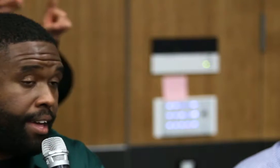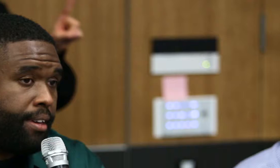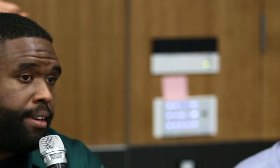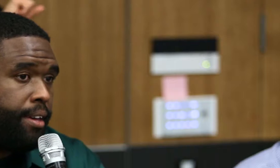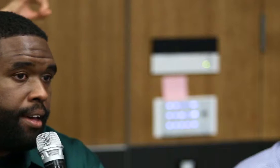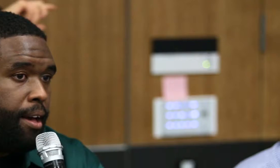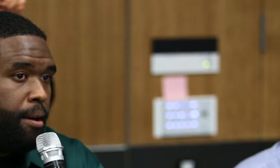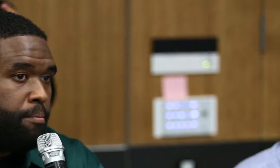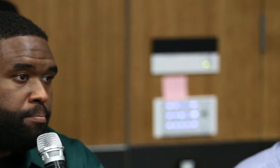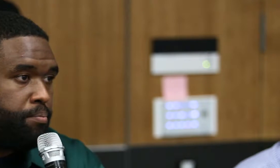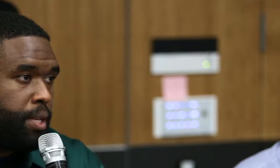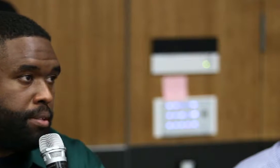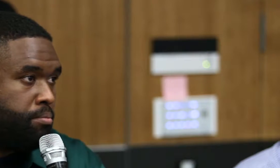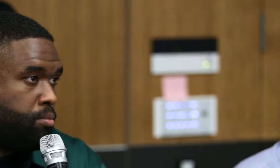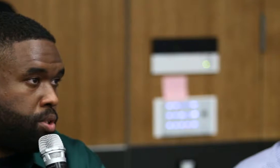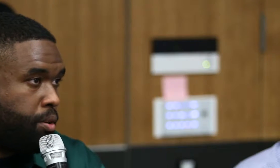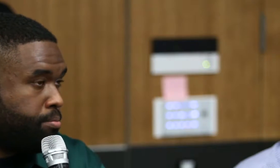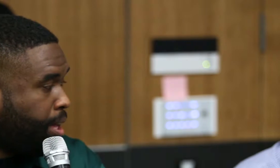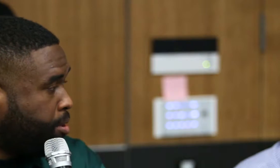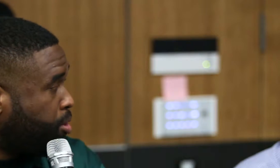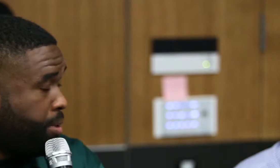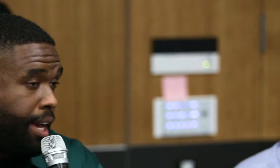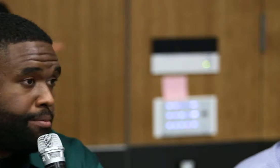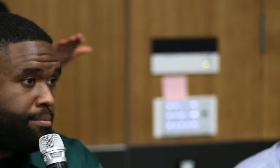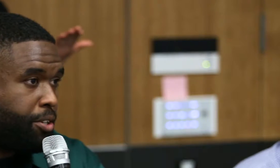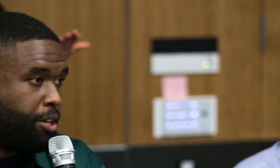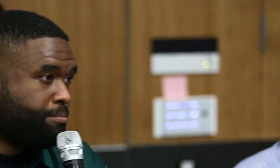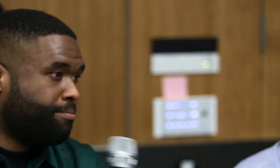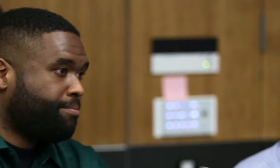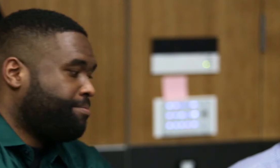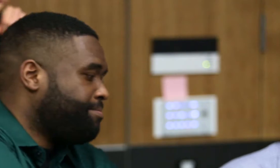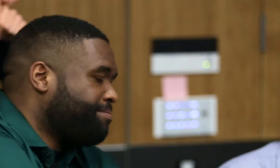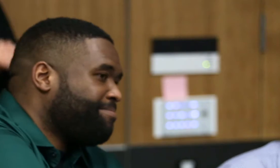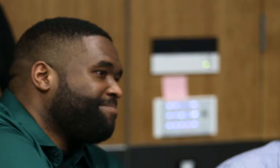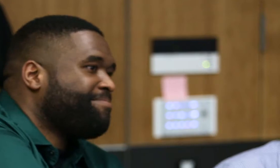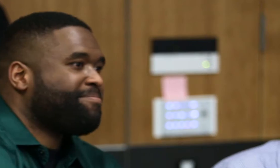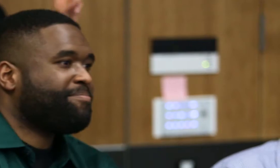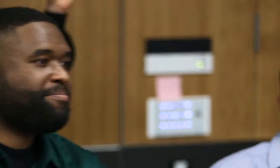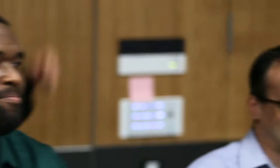to Antioch. And so I'm the employment guy. There you go.